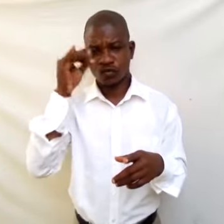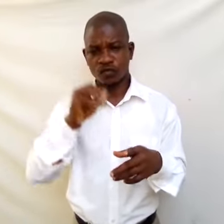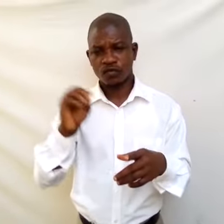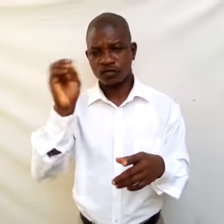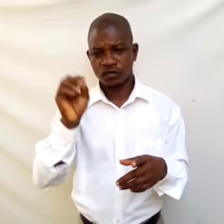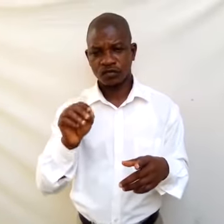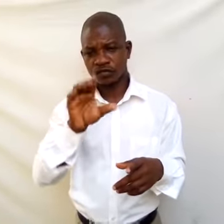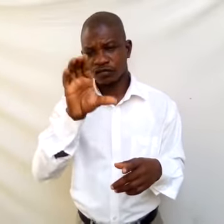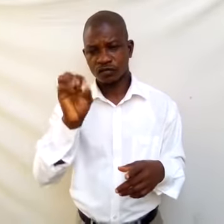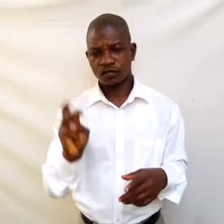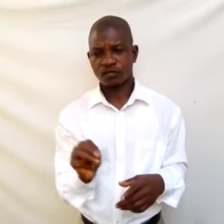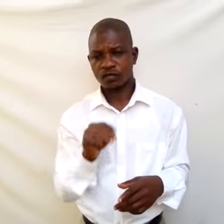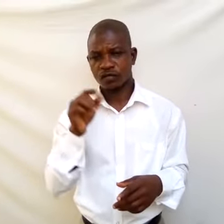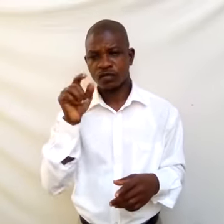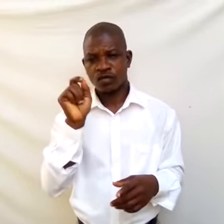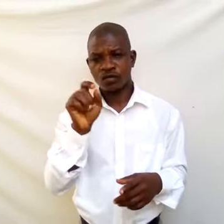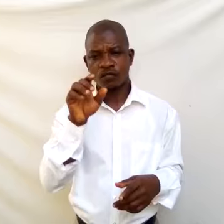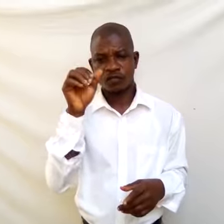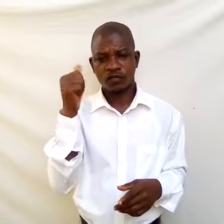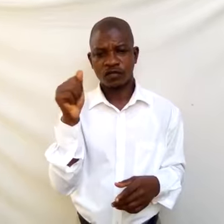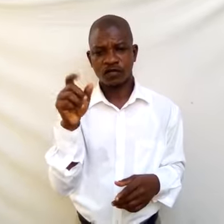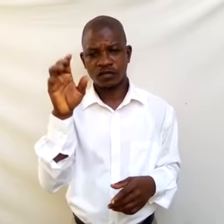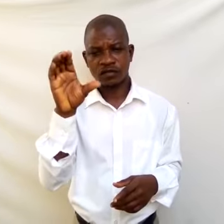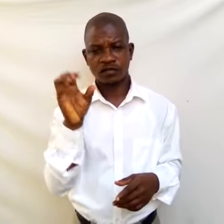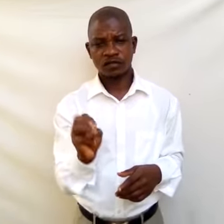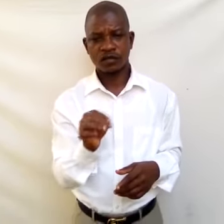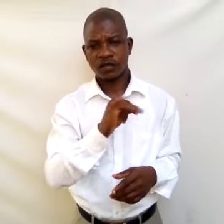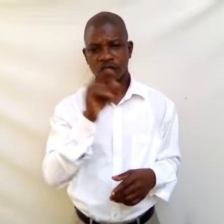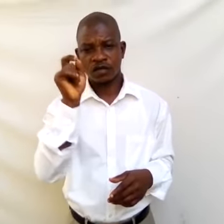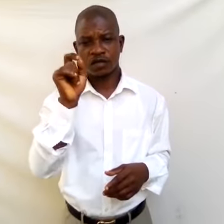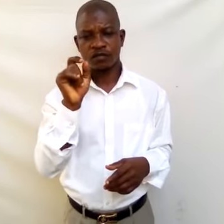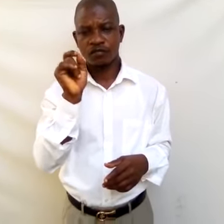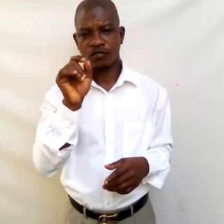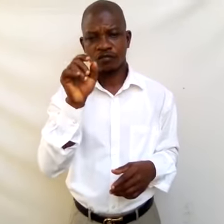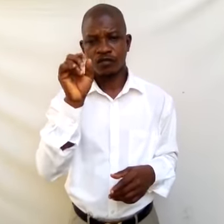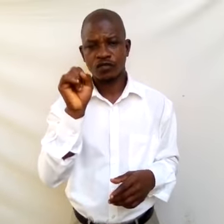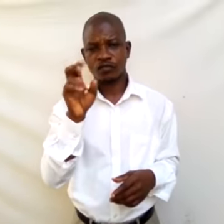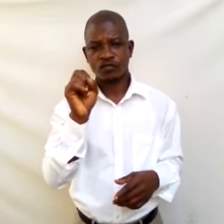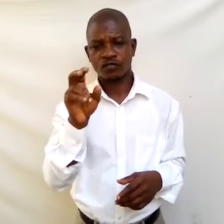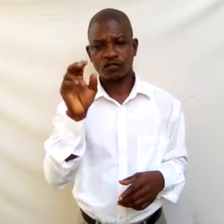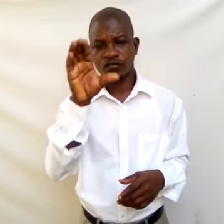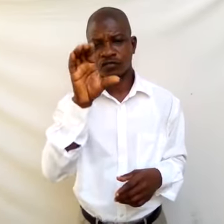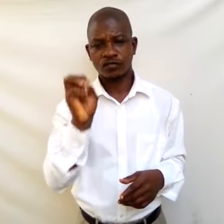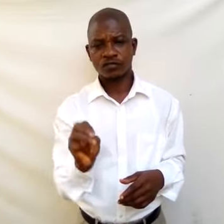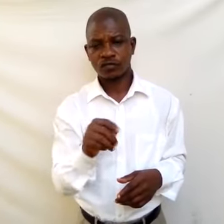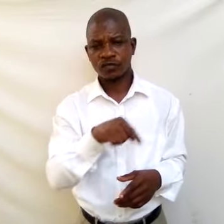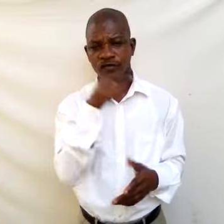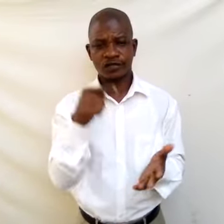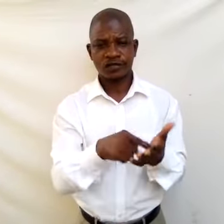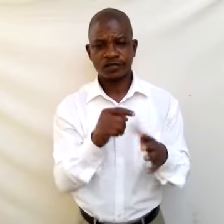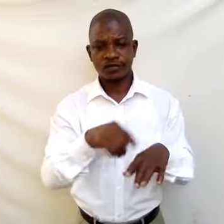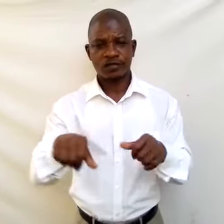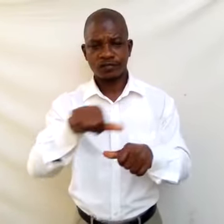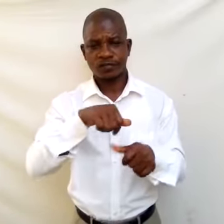centimeter, 0.10 centimeters, and 0.12 centimeters. This time around,